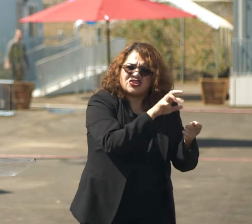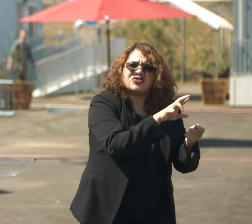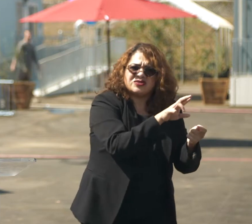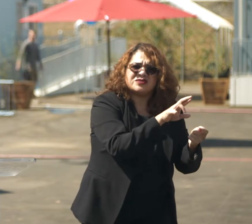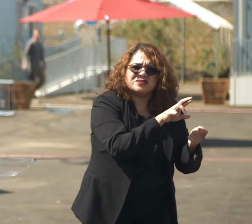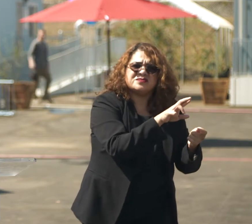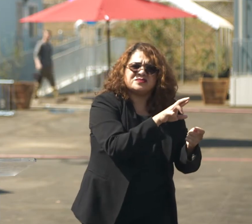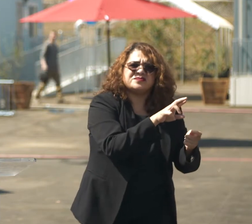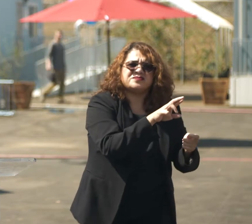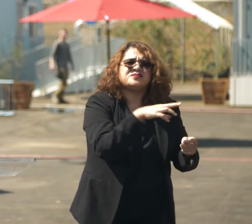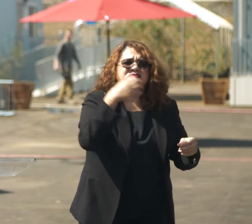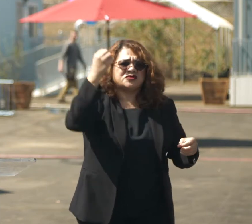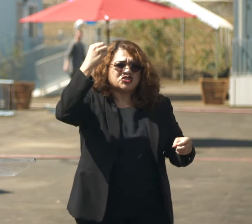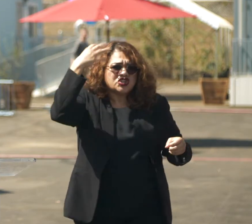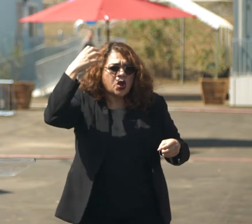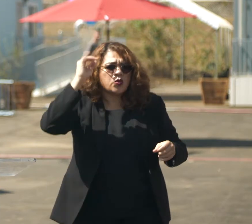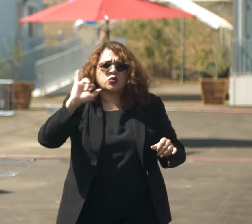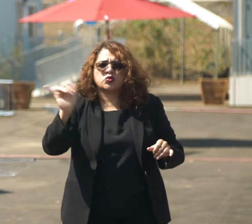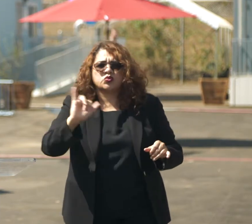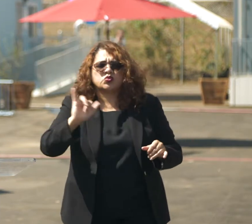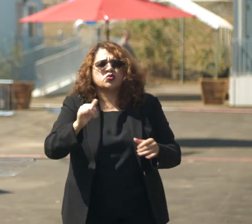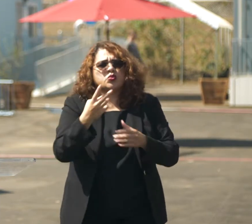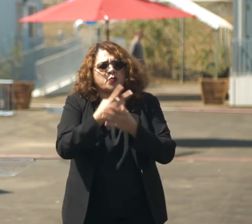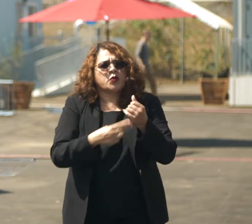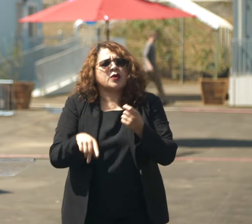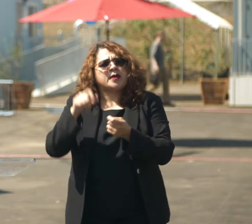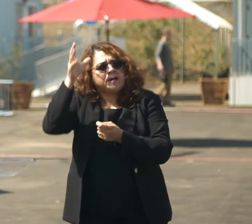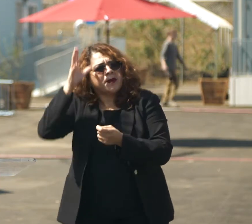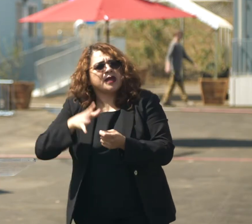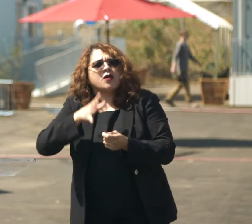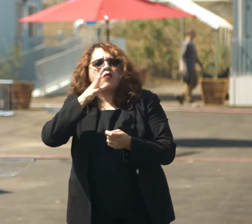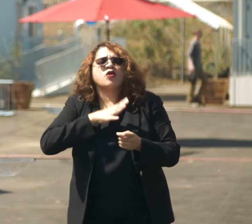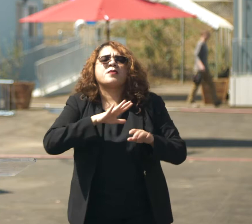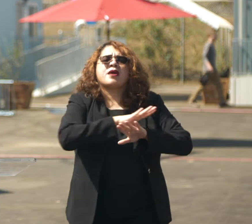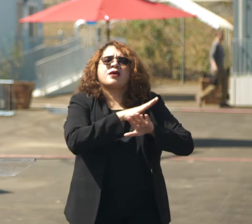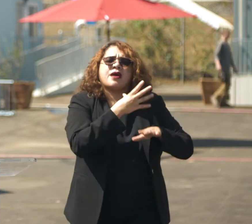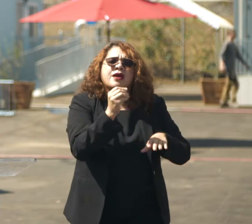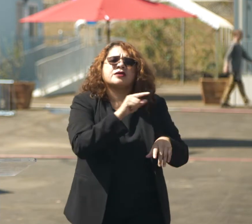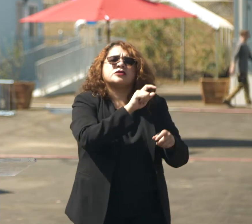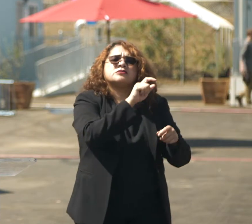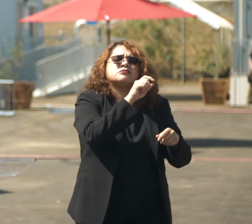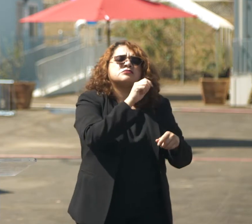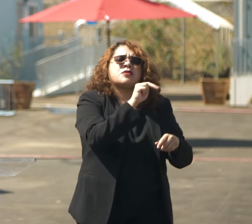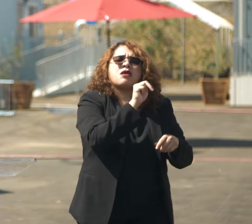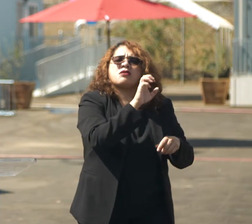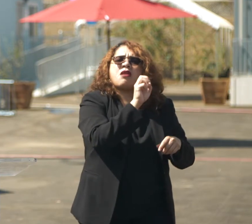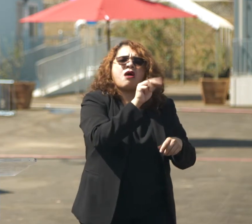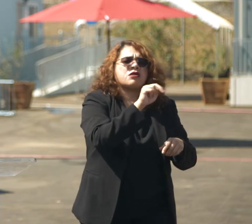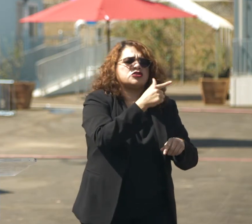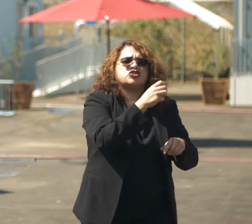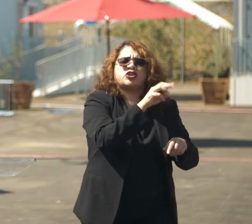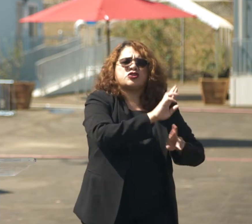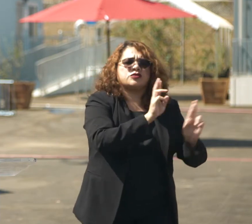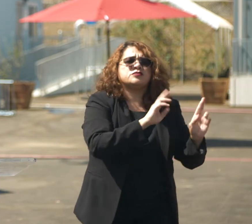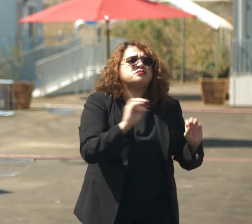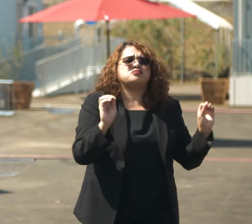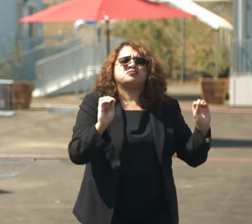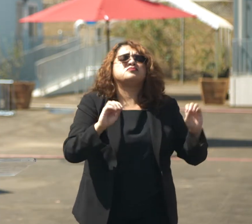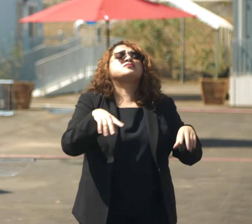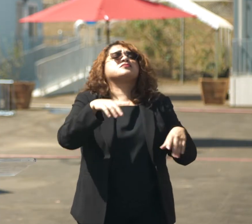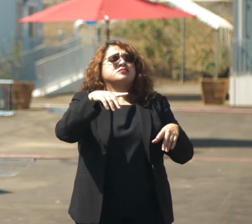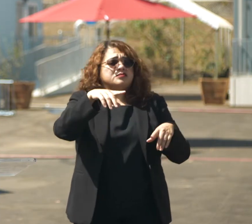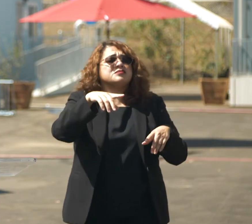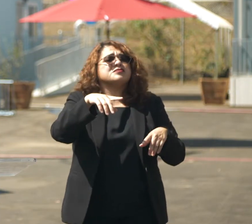emergency overnight use, and several outdoor amenities, including a dining area, a dog run and pet relief area,